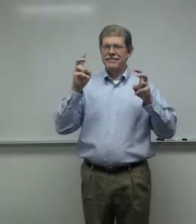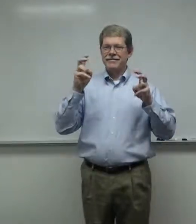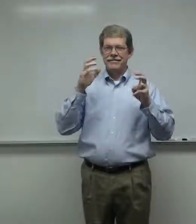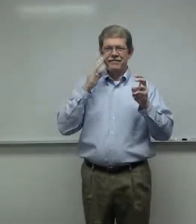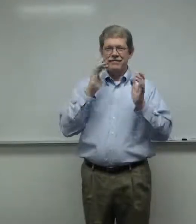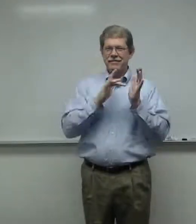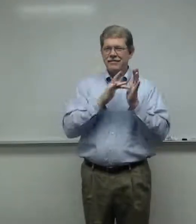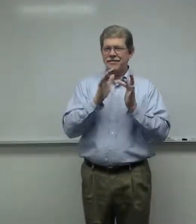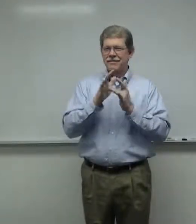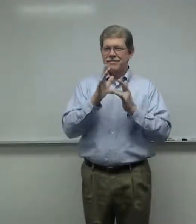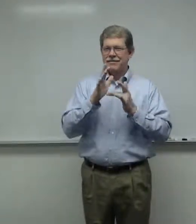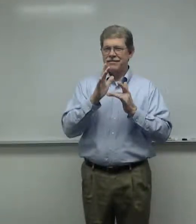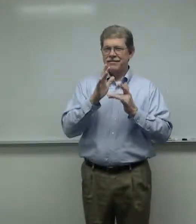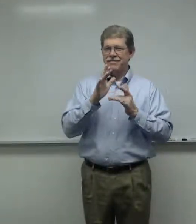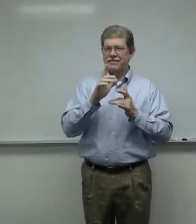well, it was